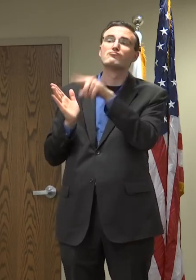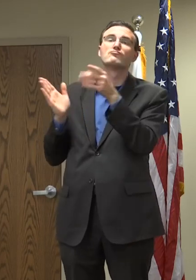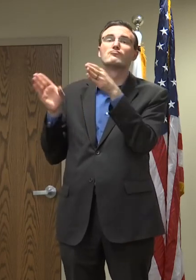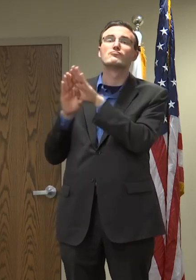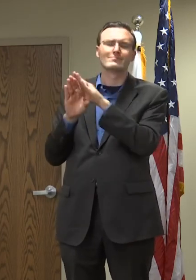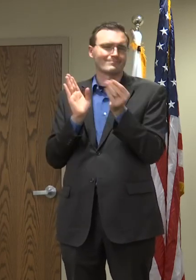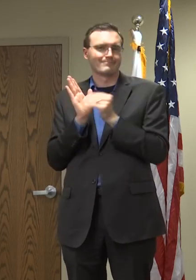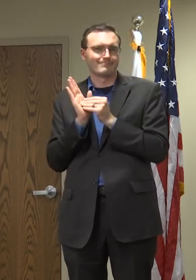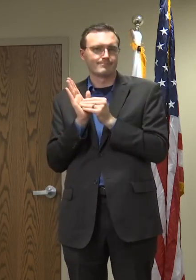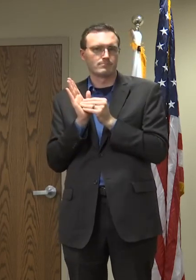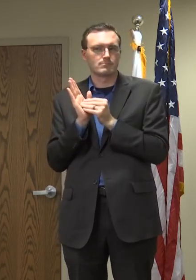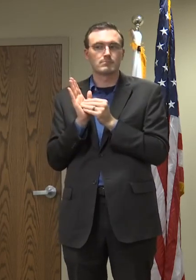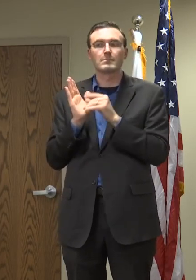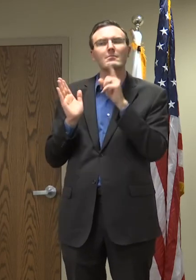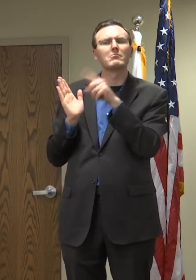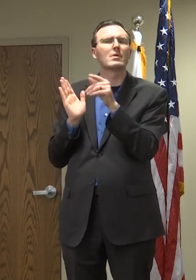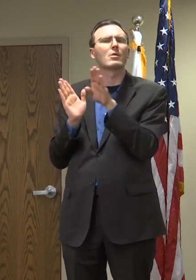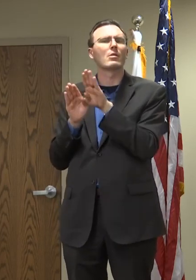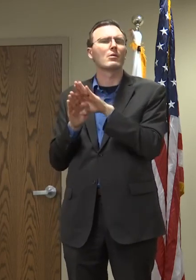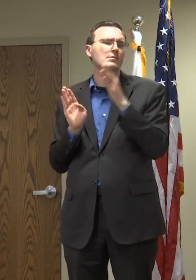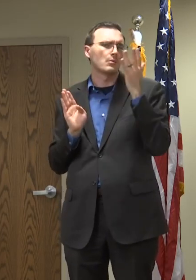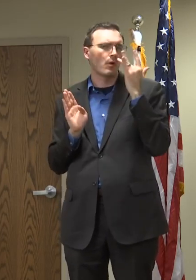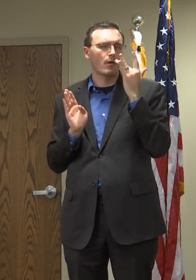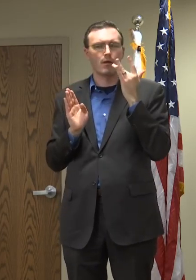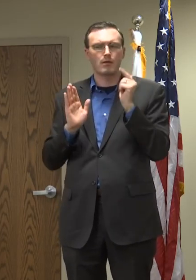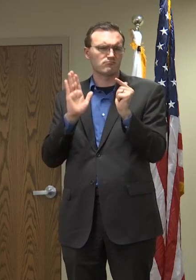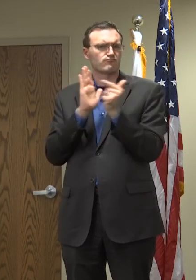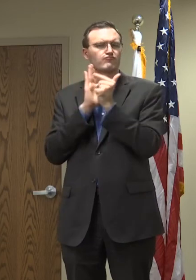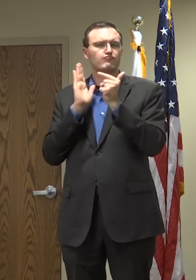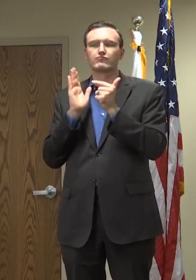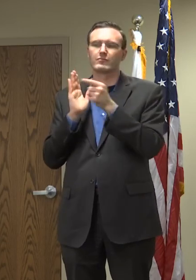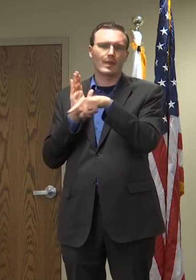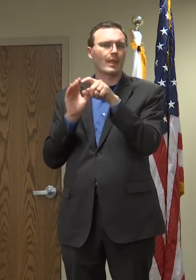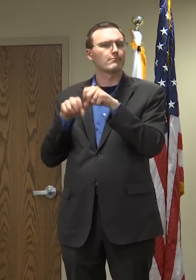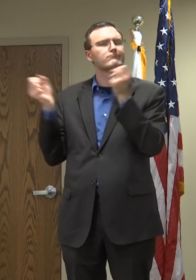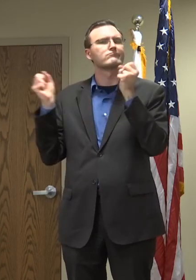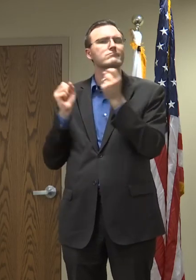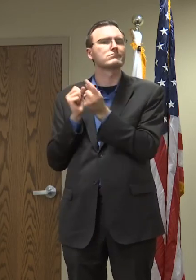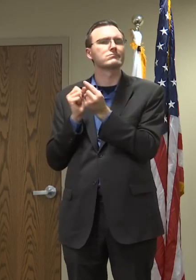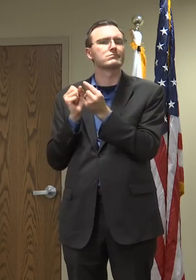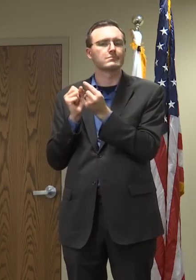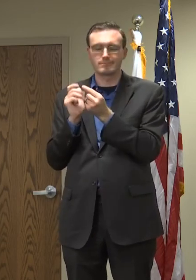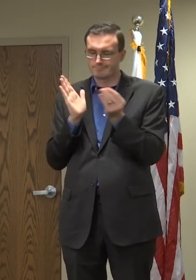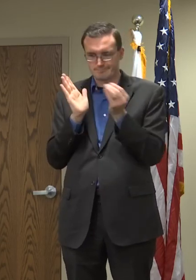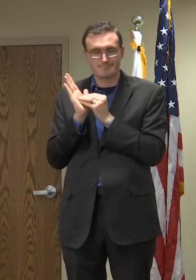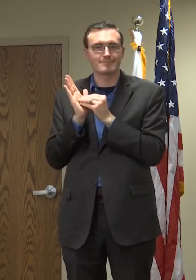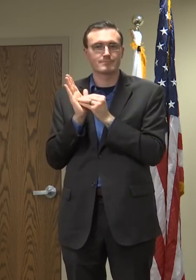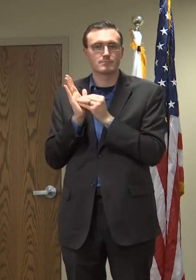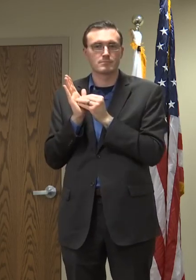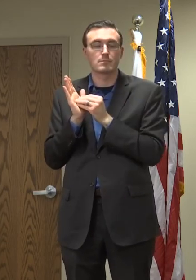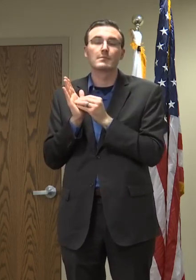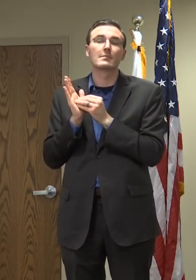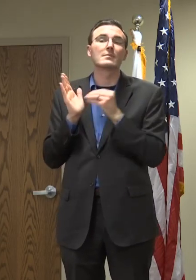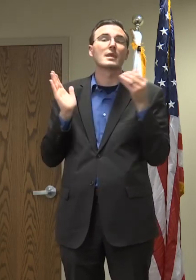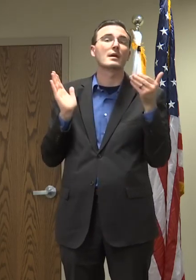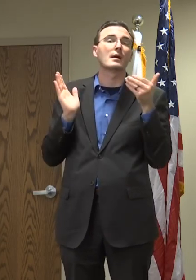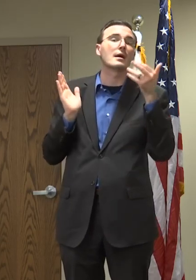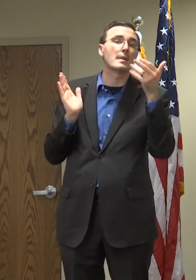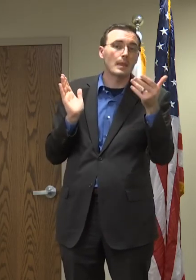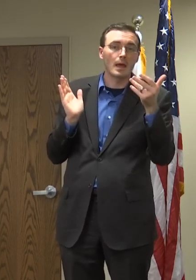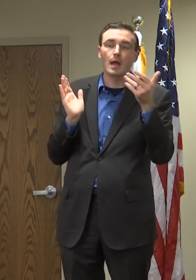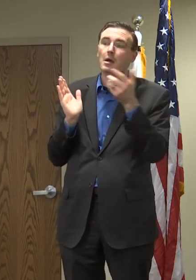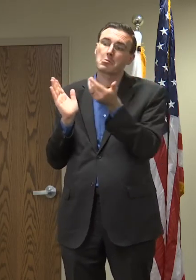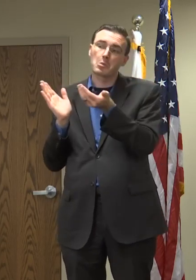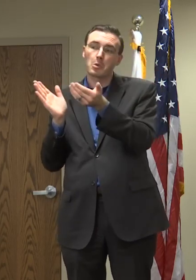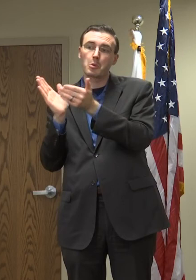closed for, what the violation is, and then, again, once they have met the conditions to reopen, we will remove that